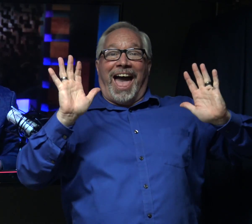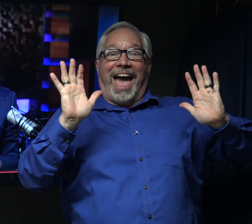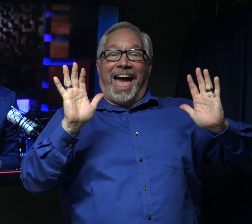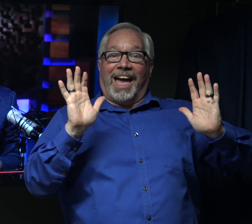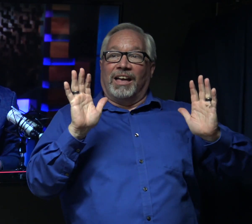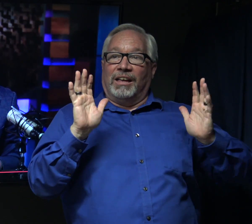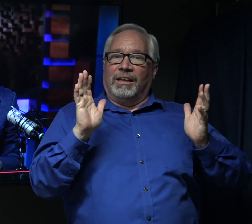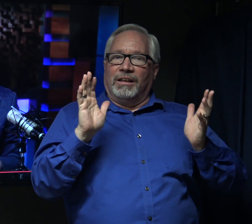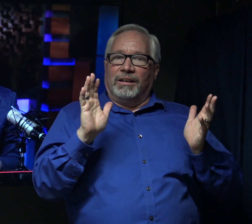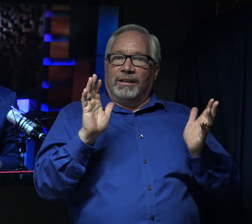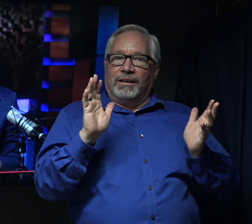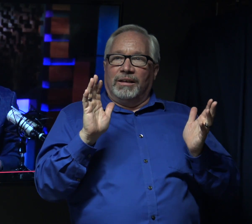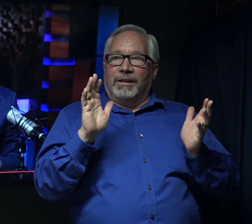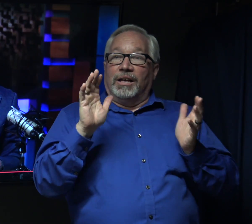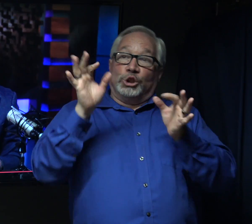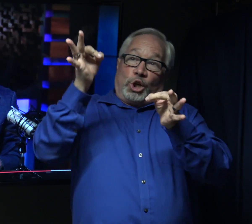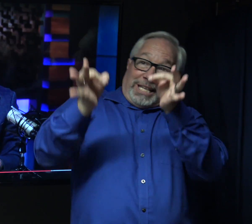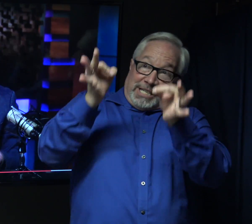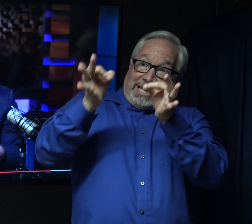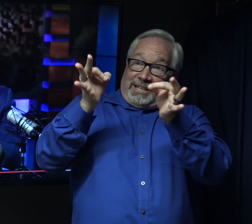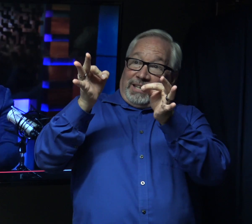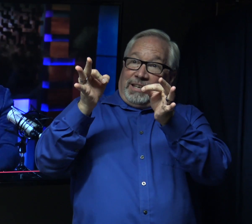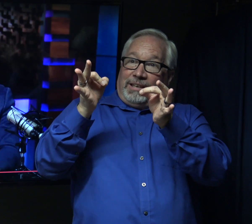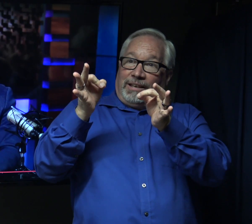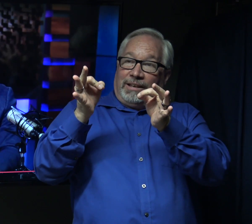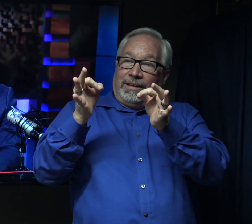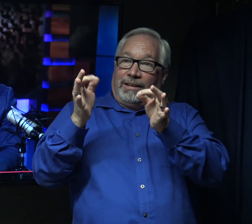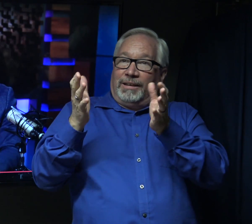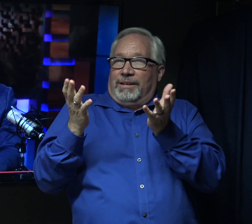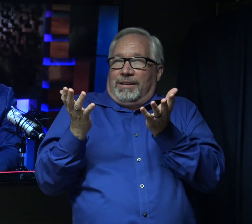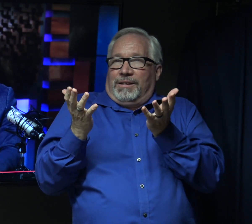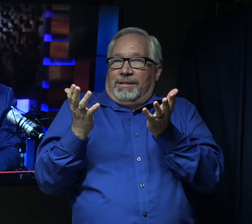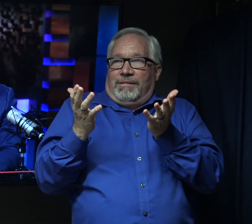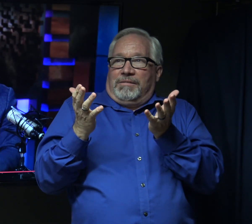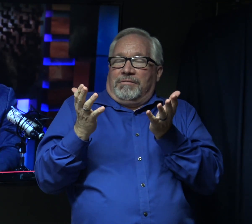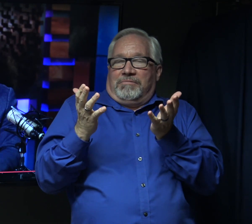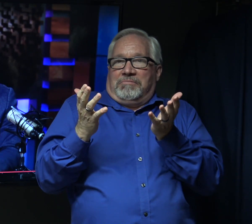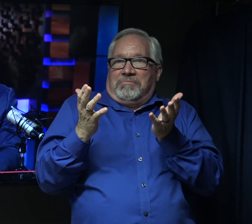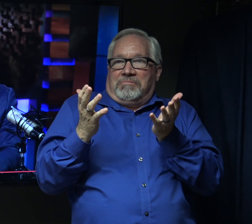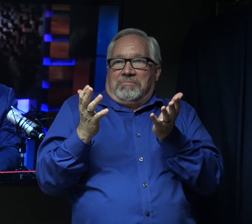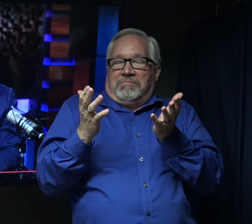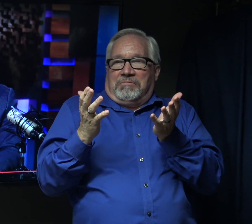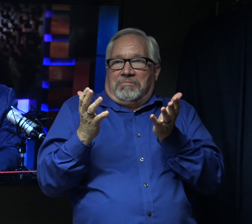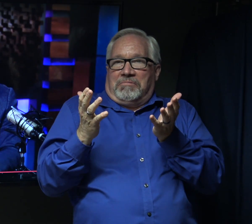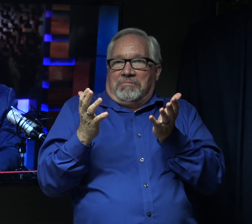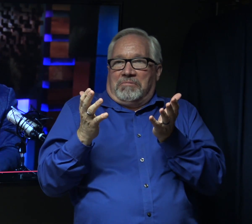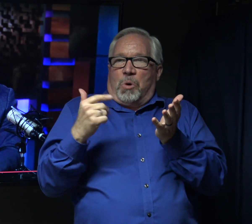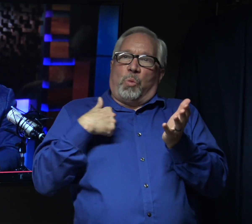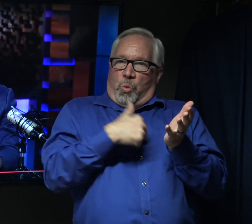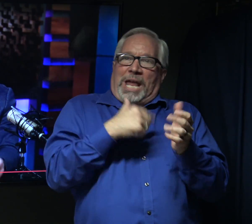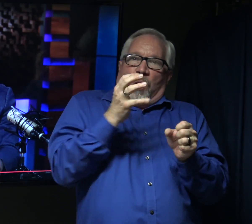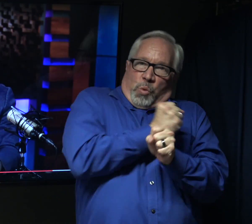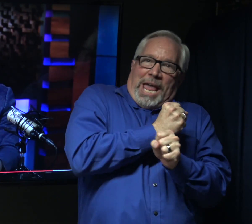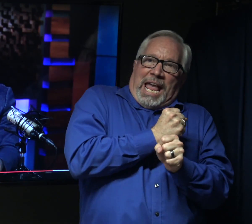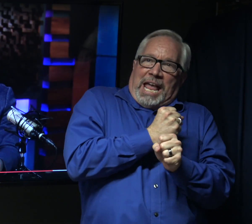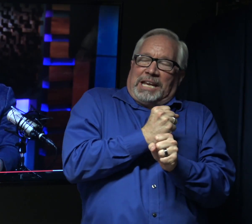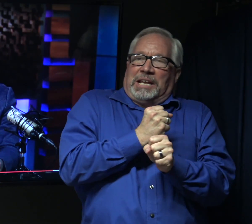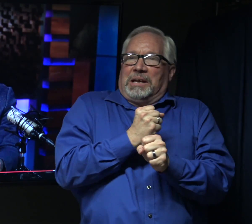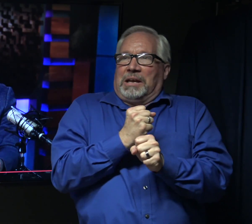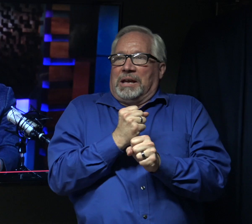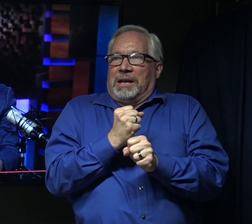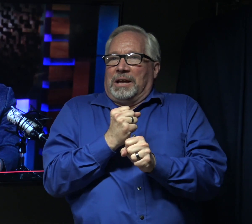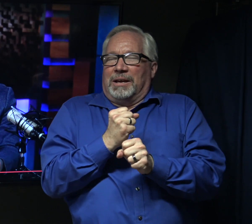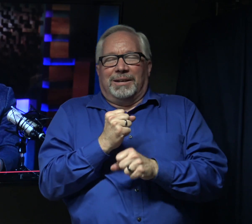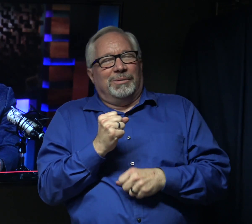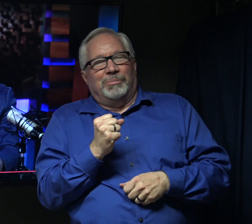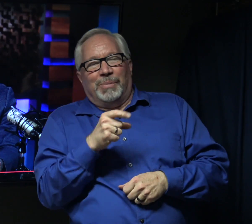a significant challenge in court, could not overcome that narrative. I think that's what's happening on the political media front right now. But the